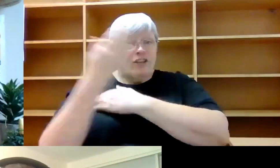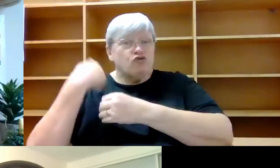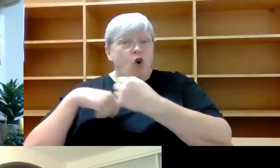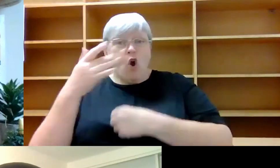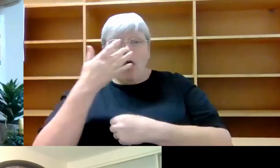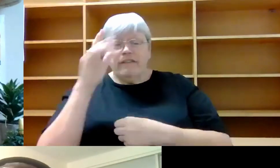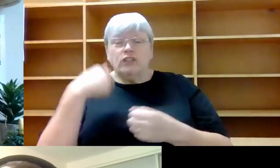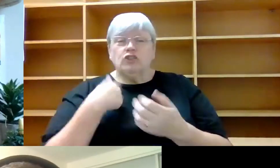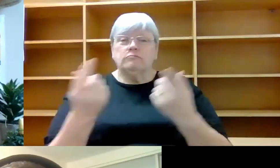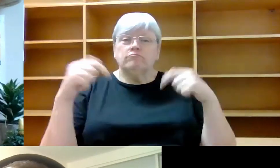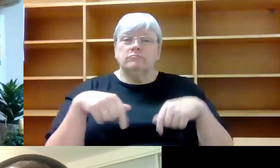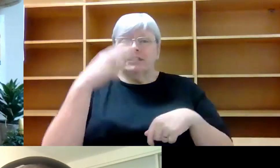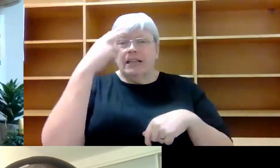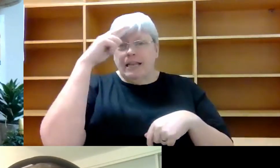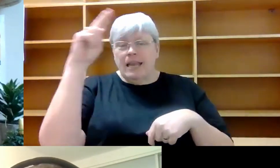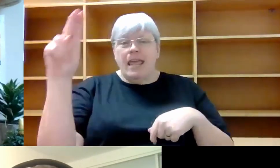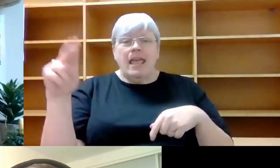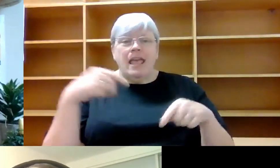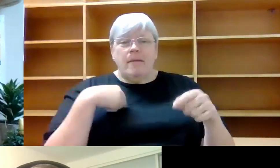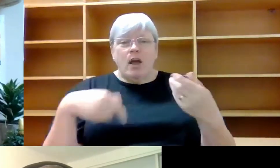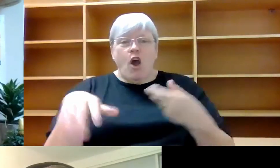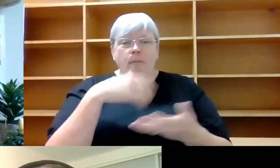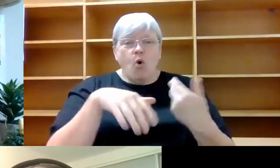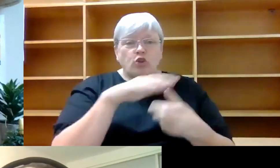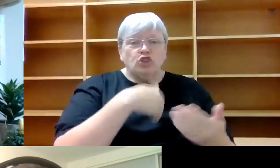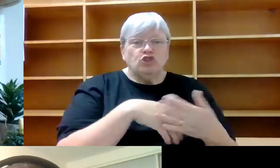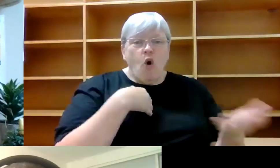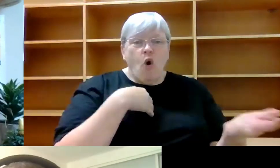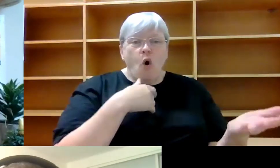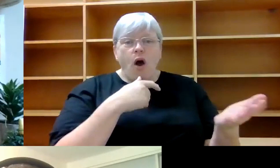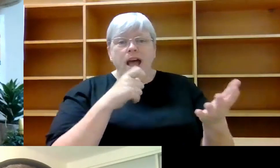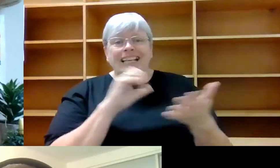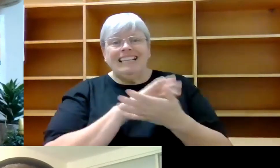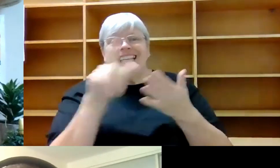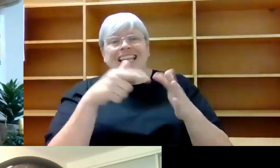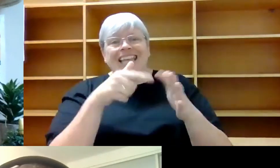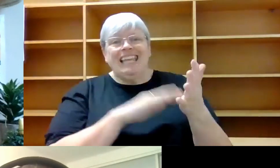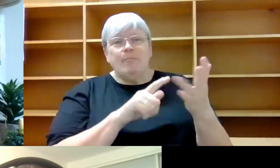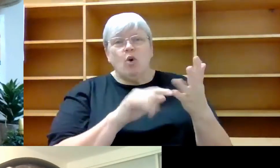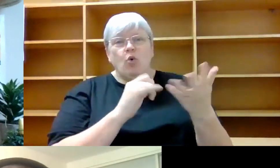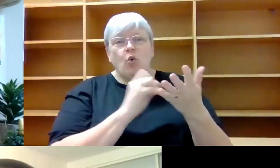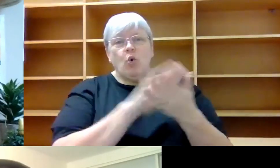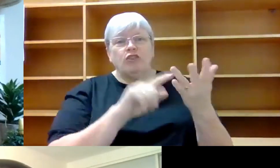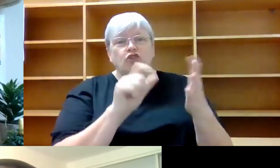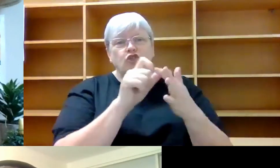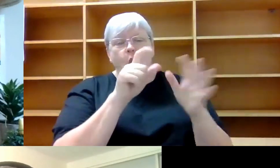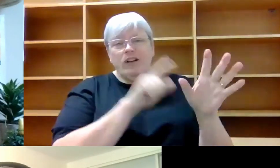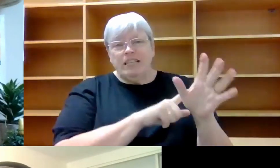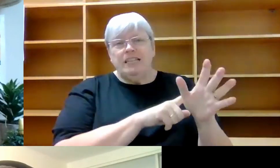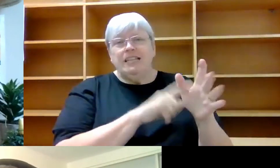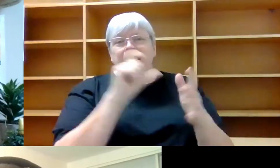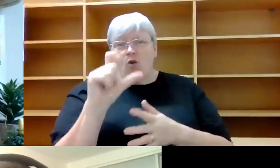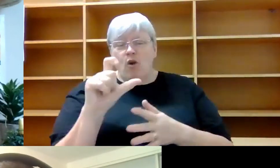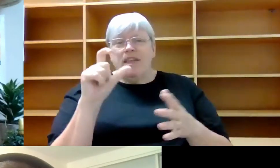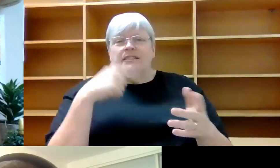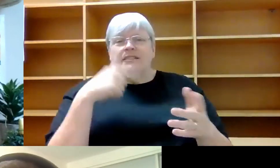out called Kimosha of the Caribbean. And this time, the hero is a young girl who's 15 years of age, and she gets